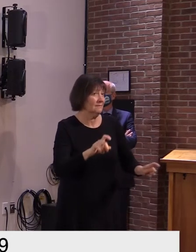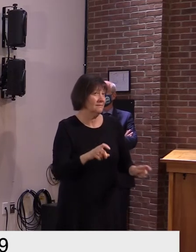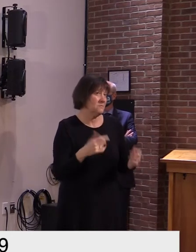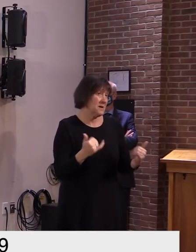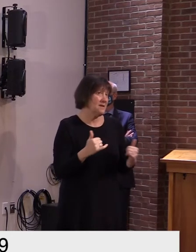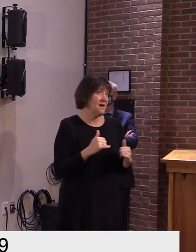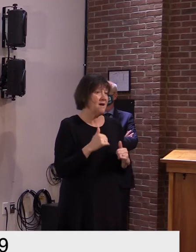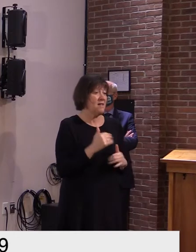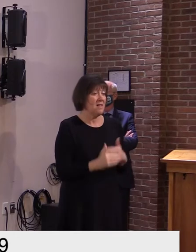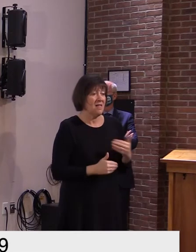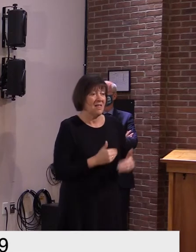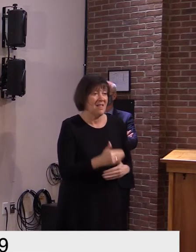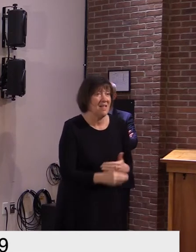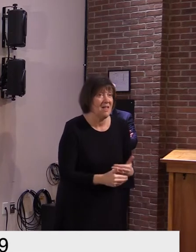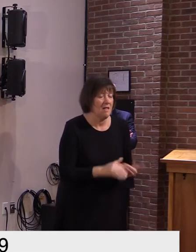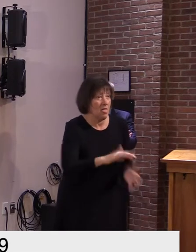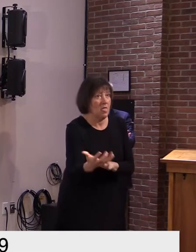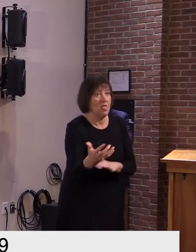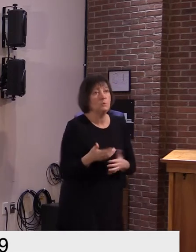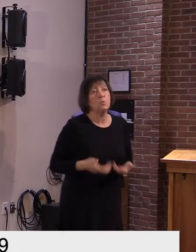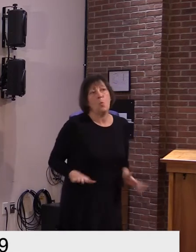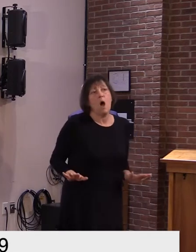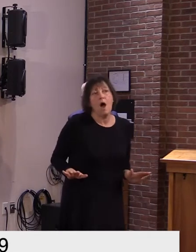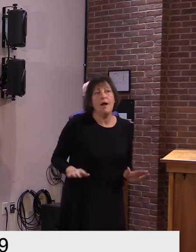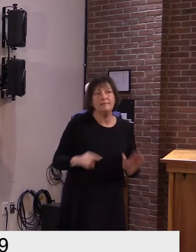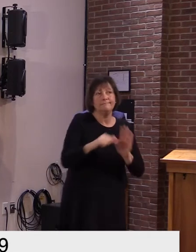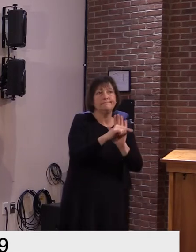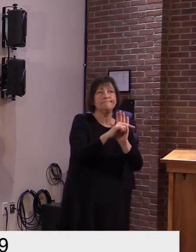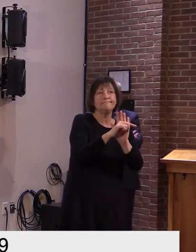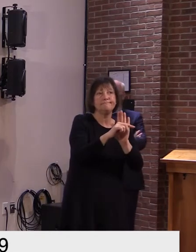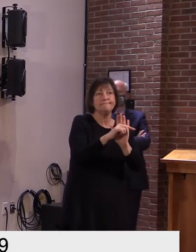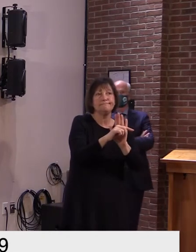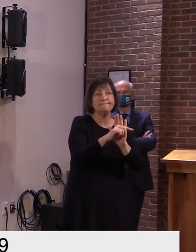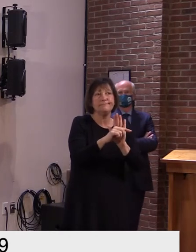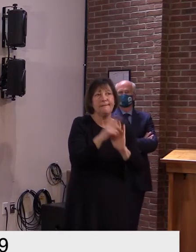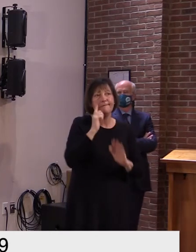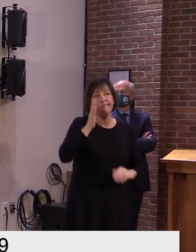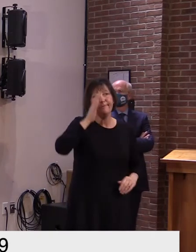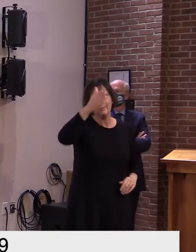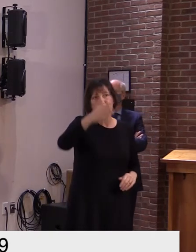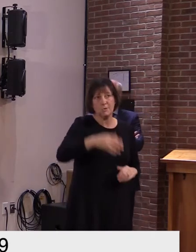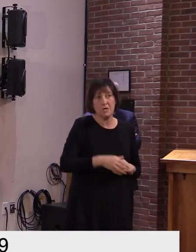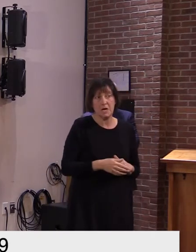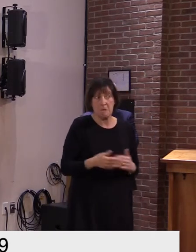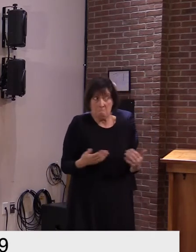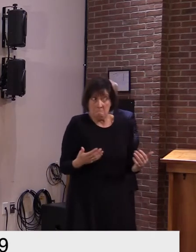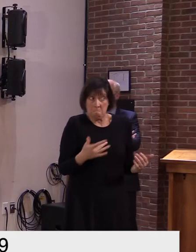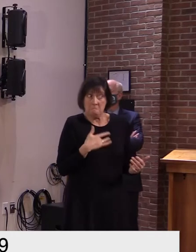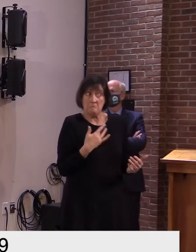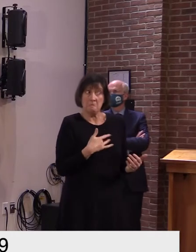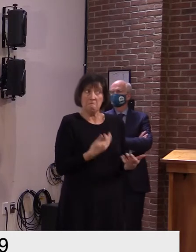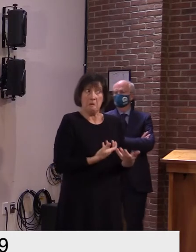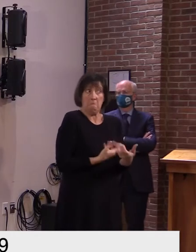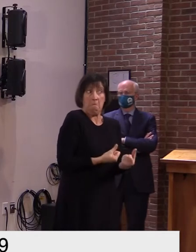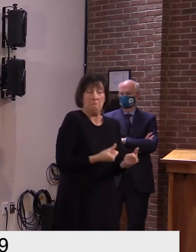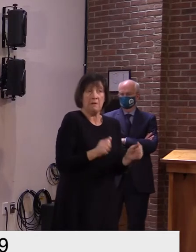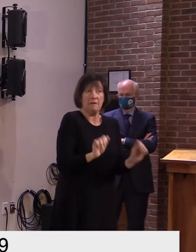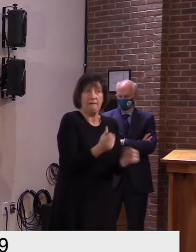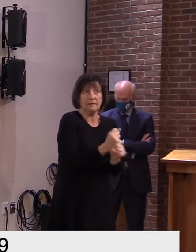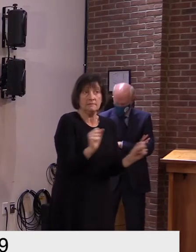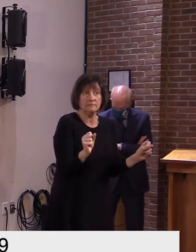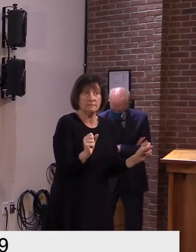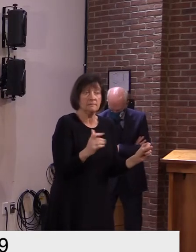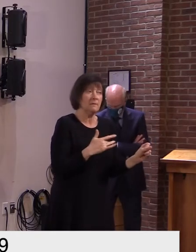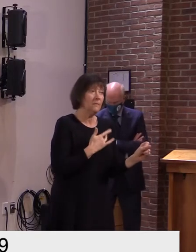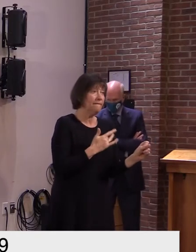make sure that we don't impact in a detrimental way anybody in the future. But we think, we feel good about what we're doing, and